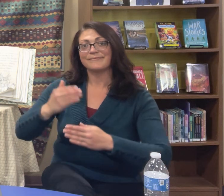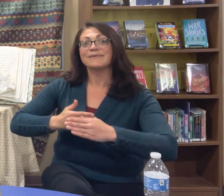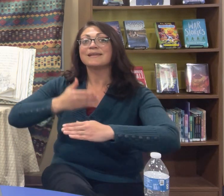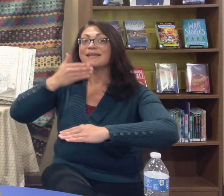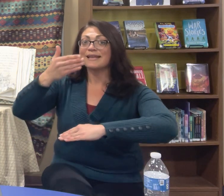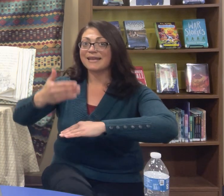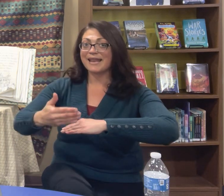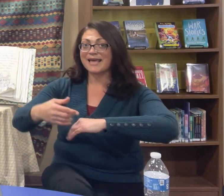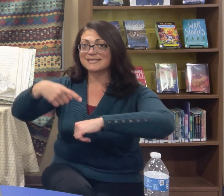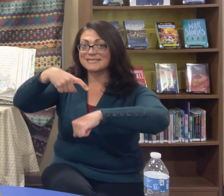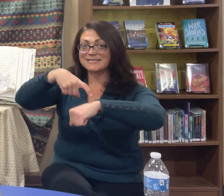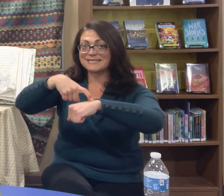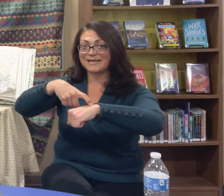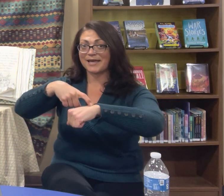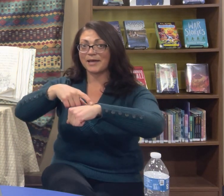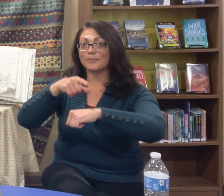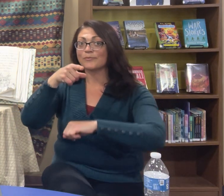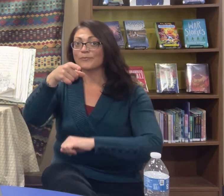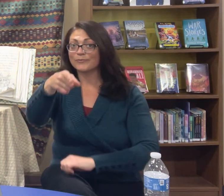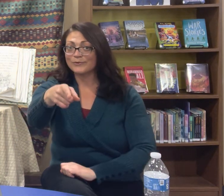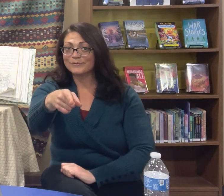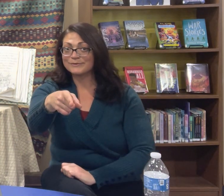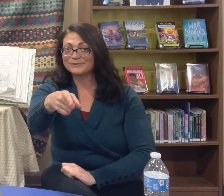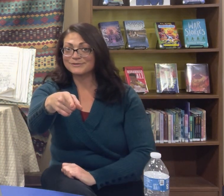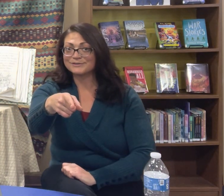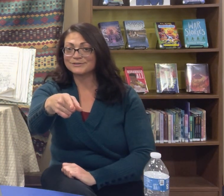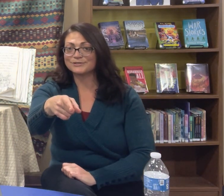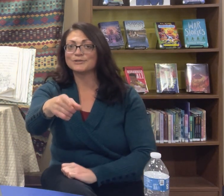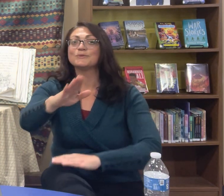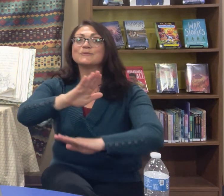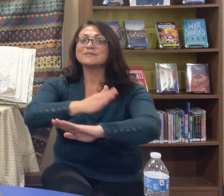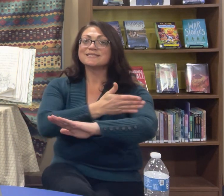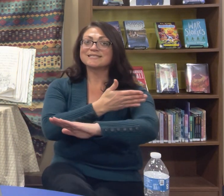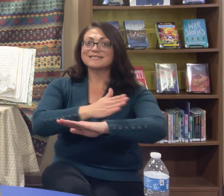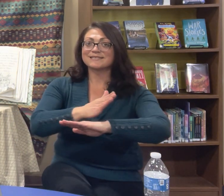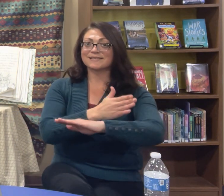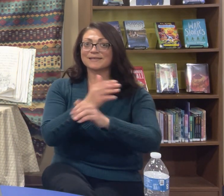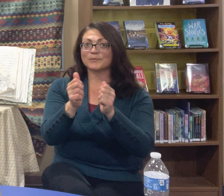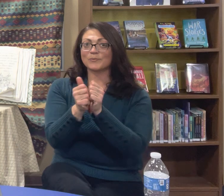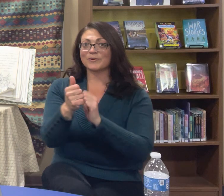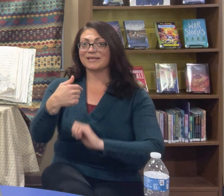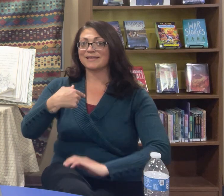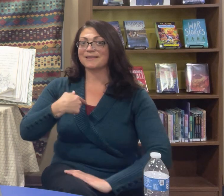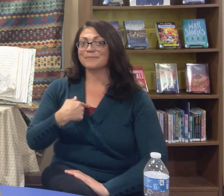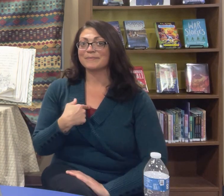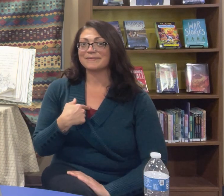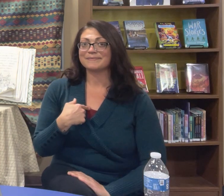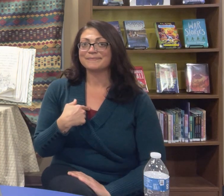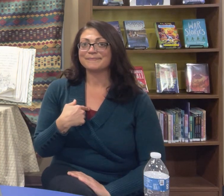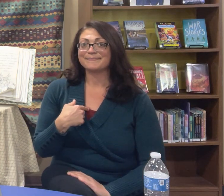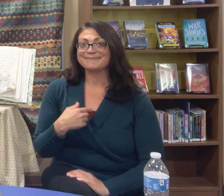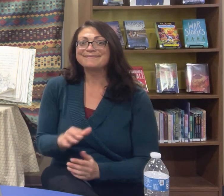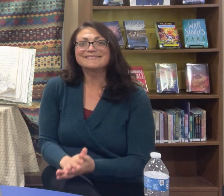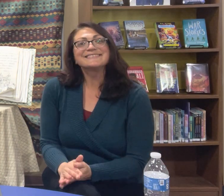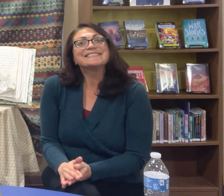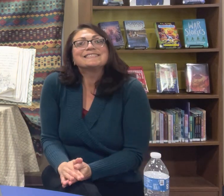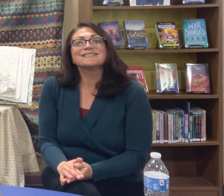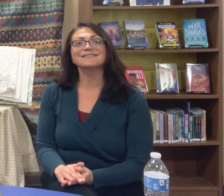ABCs. Next time, won't you sing with